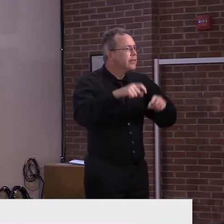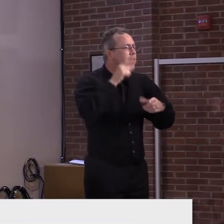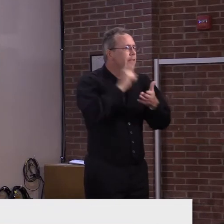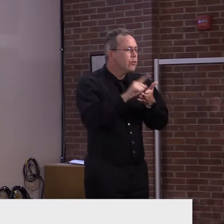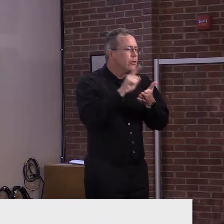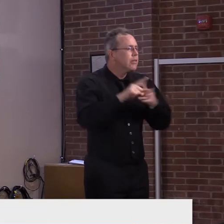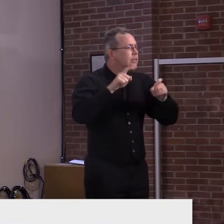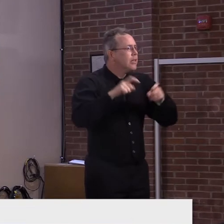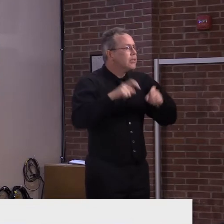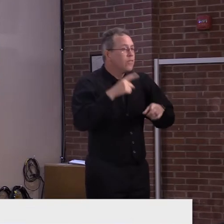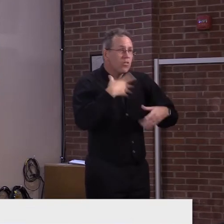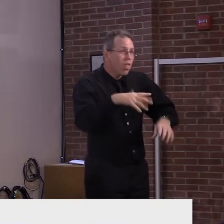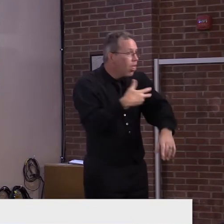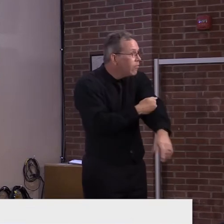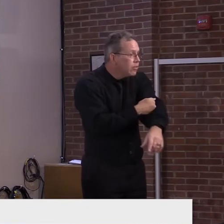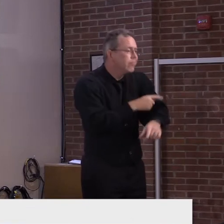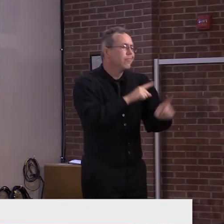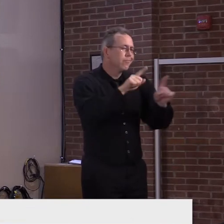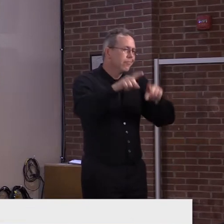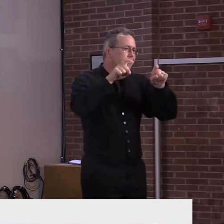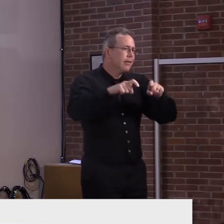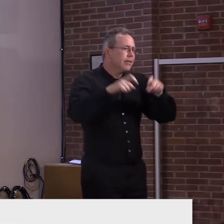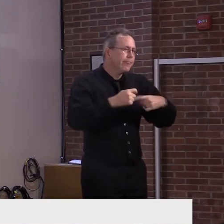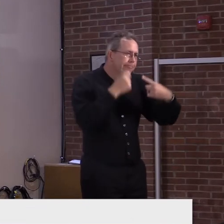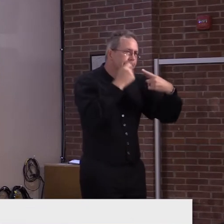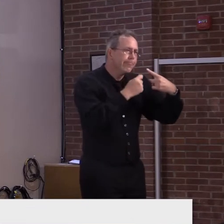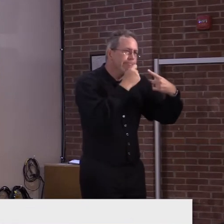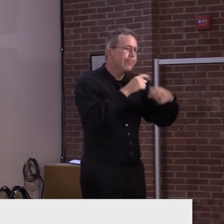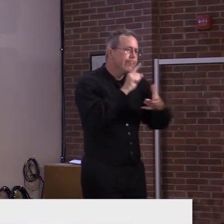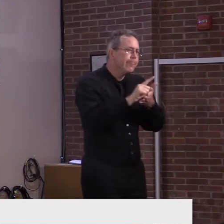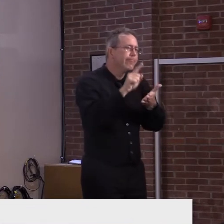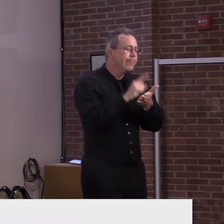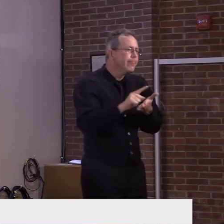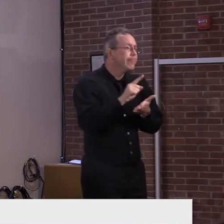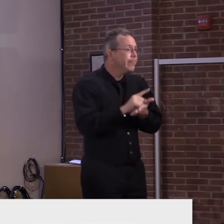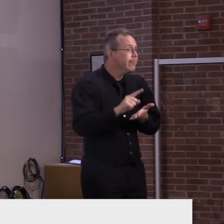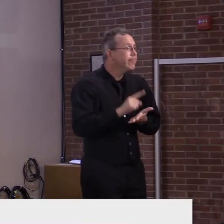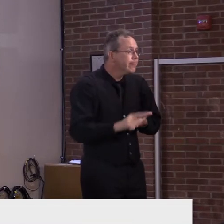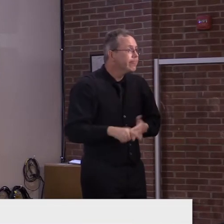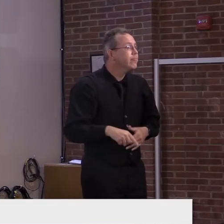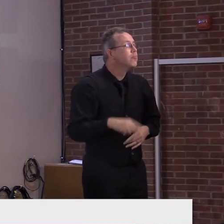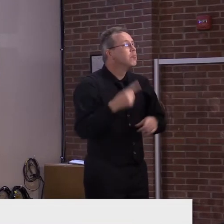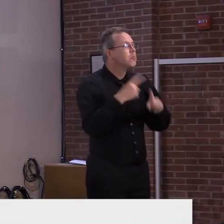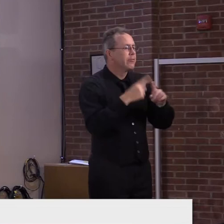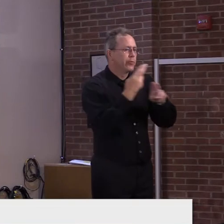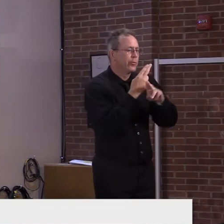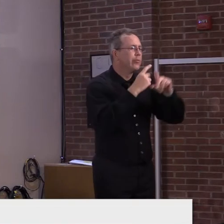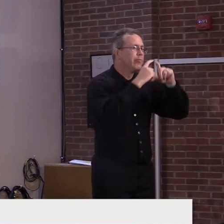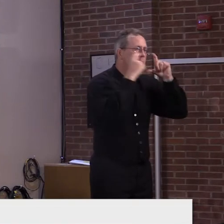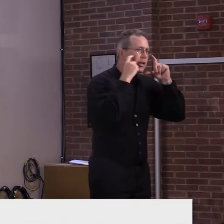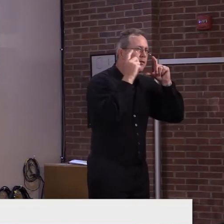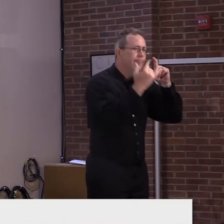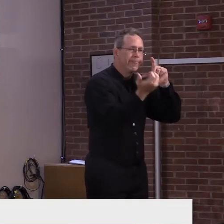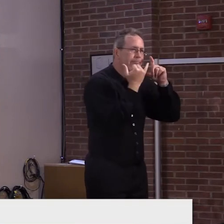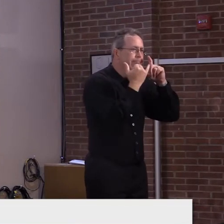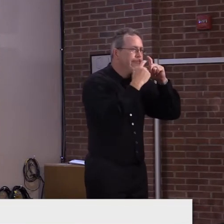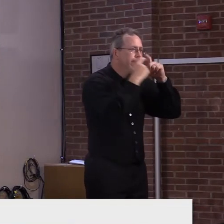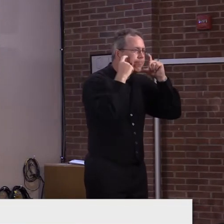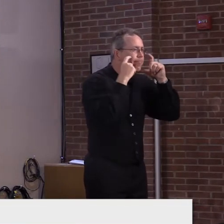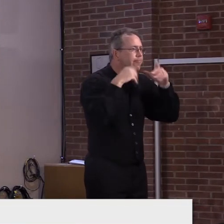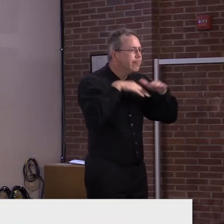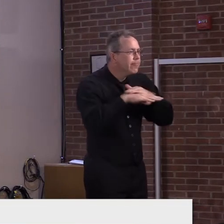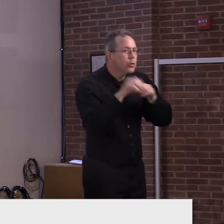planned for twice per week, and to wear the appropriate face covering at all times when inside